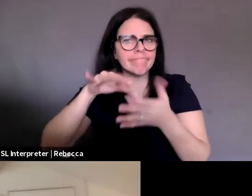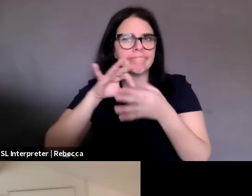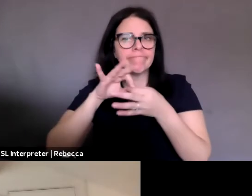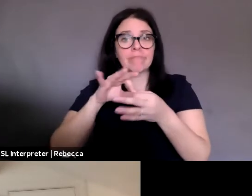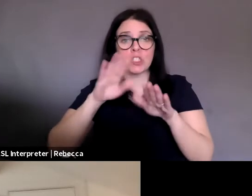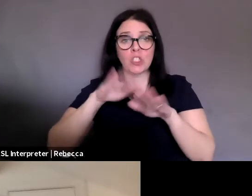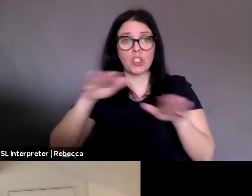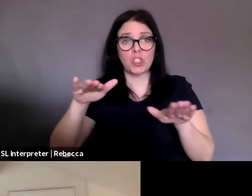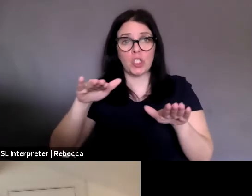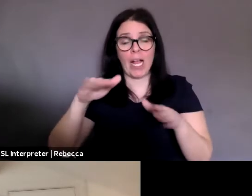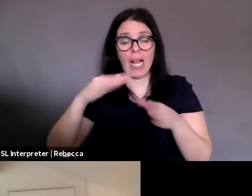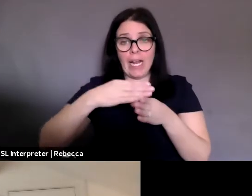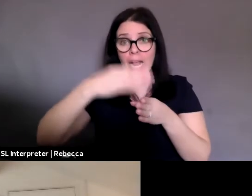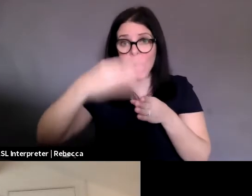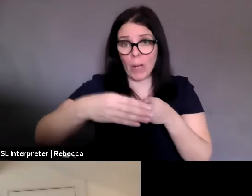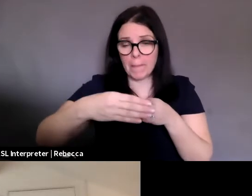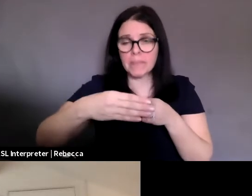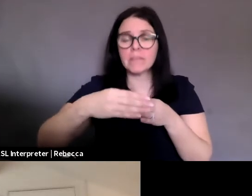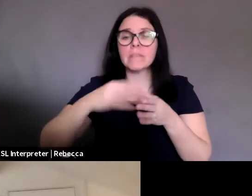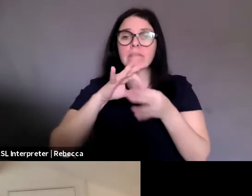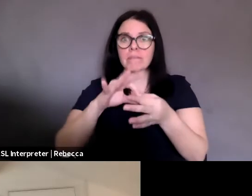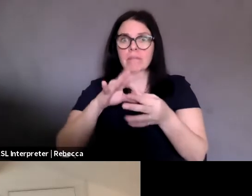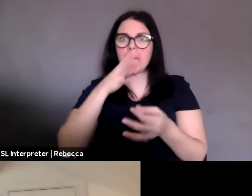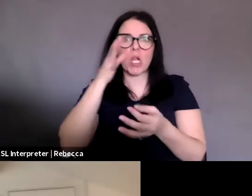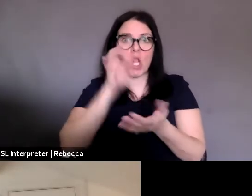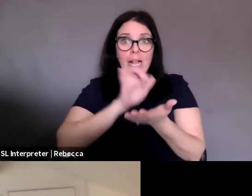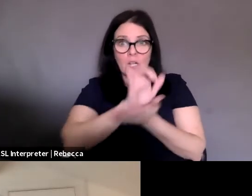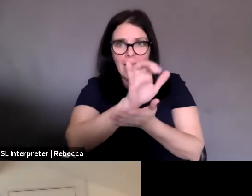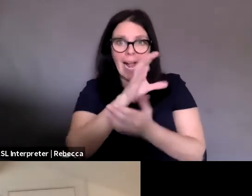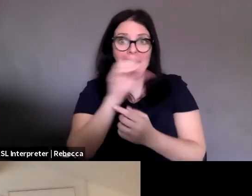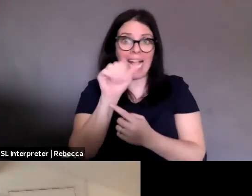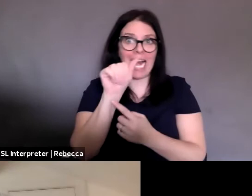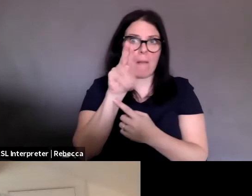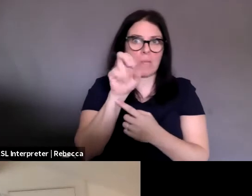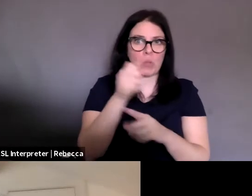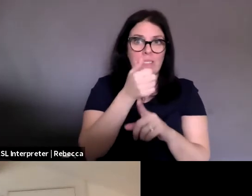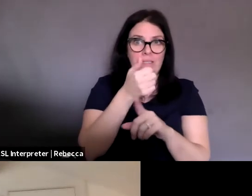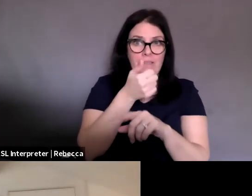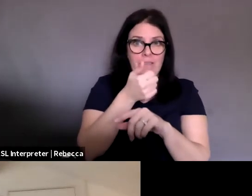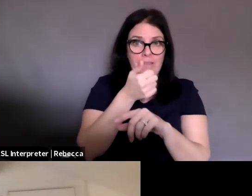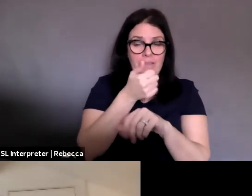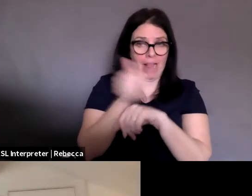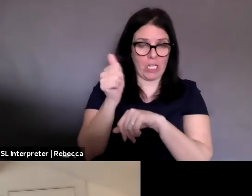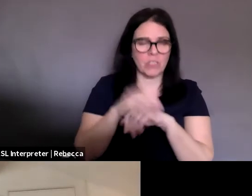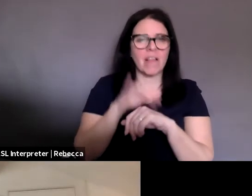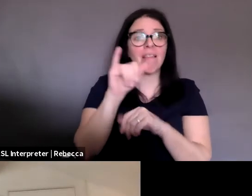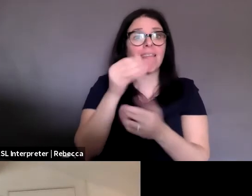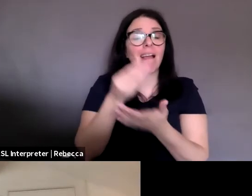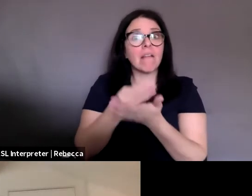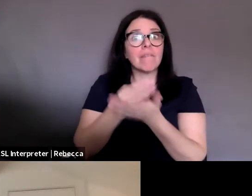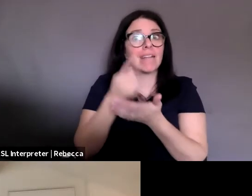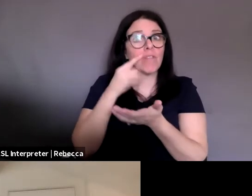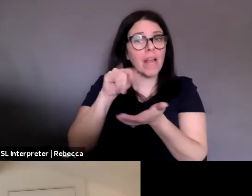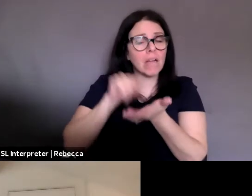Involving Parental Alienation and Abuse Allegations, that was funded by the U.S. National Institute of Justice and